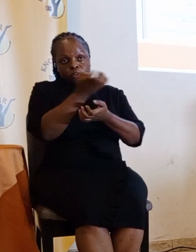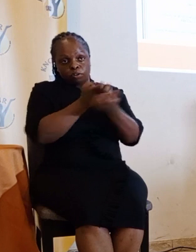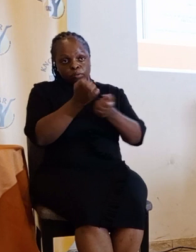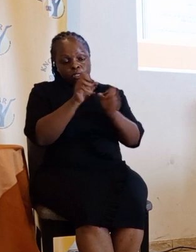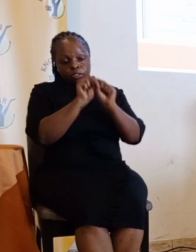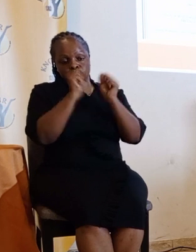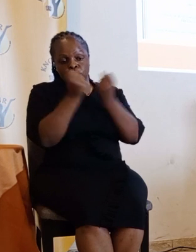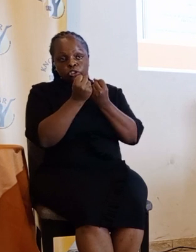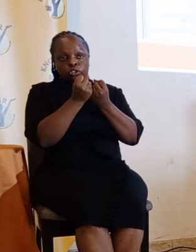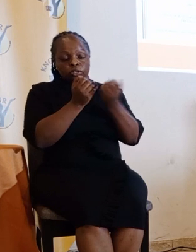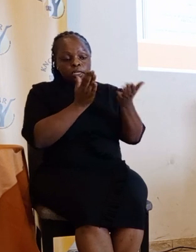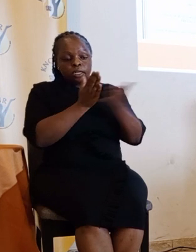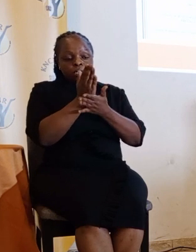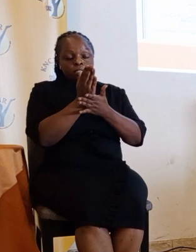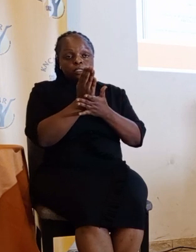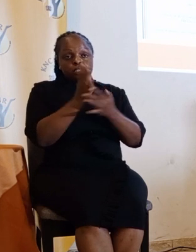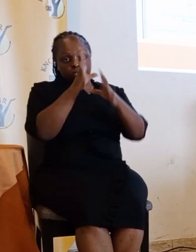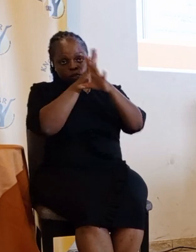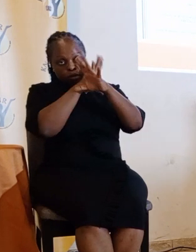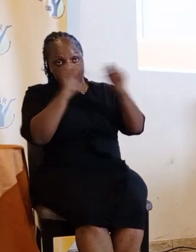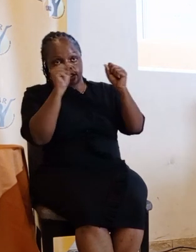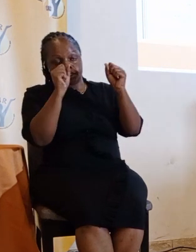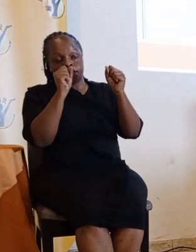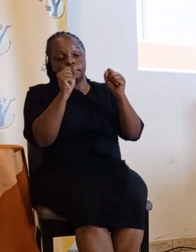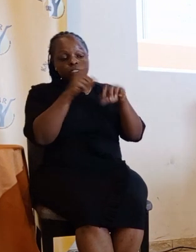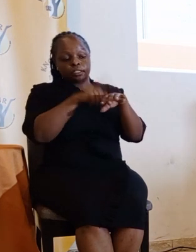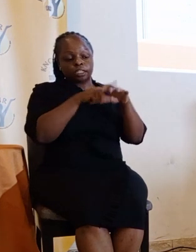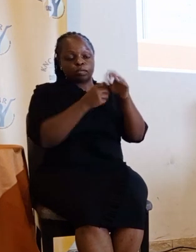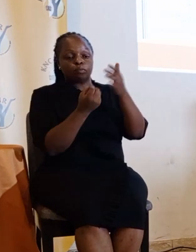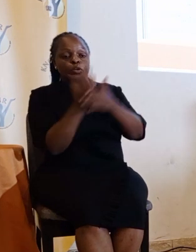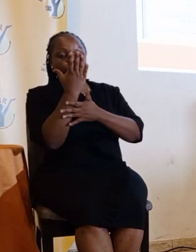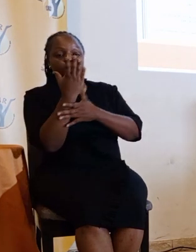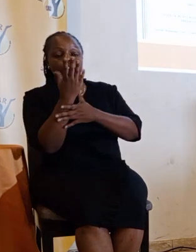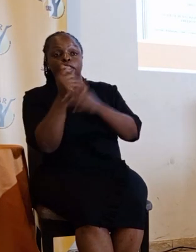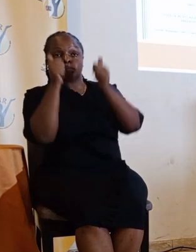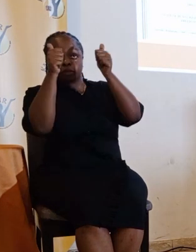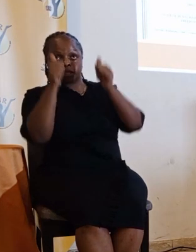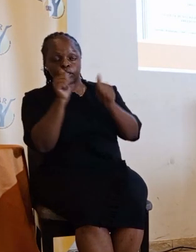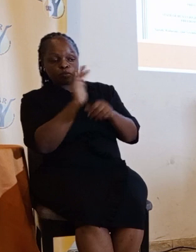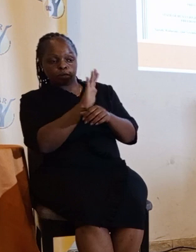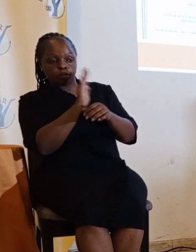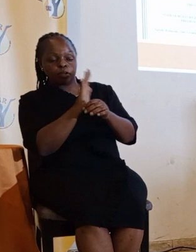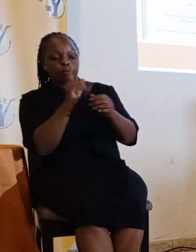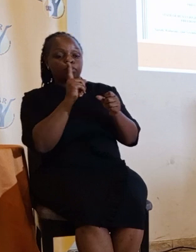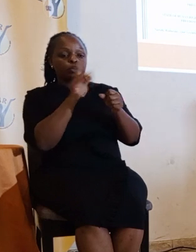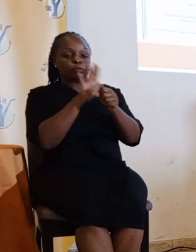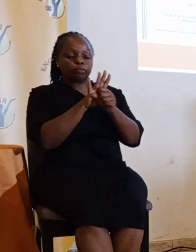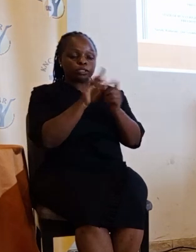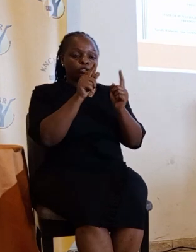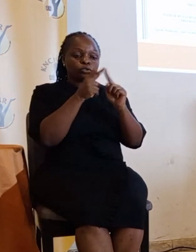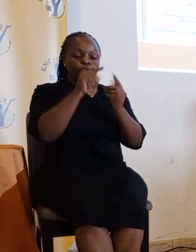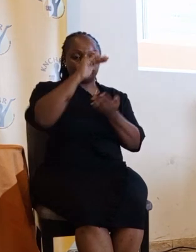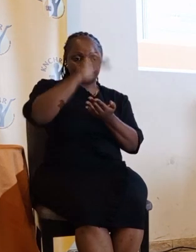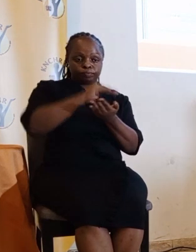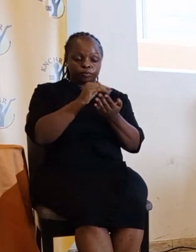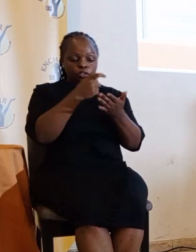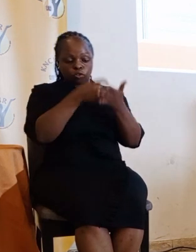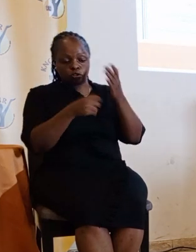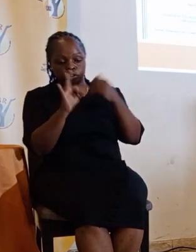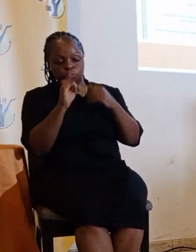His Excellency, the President, during the launch of his manifesto, promised to bring down the cost of living in the